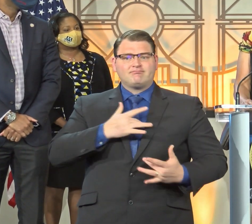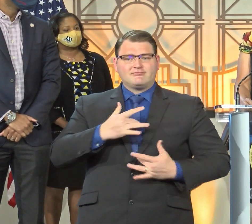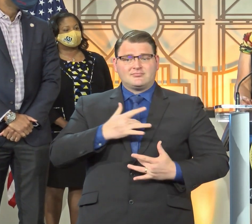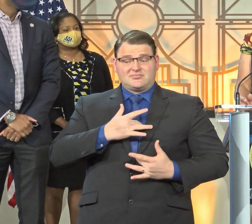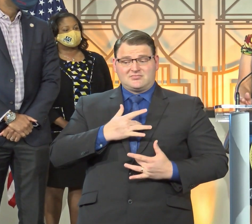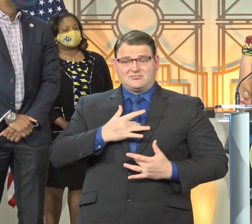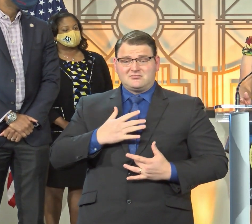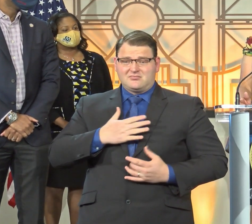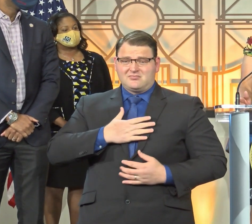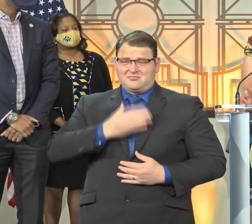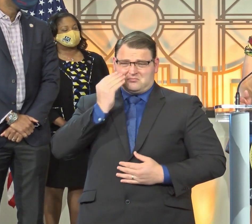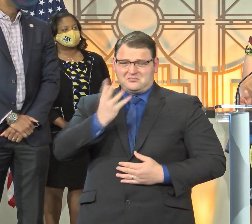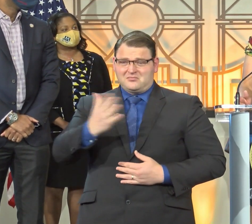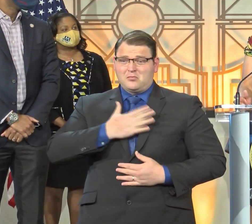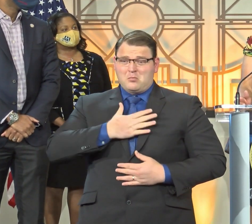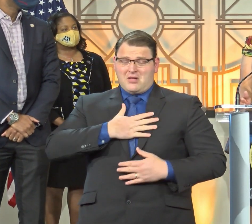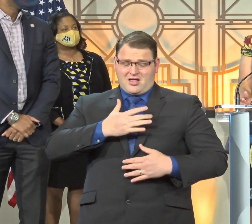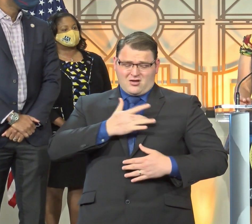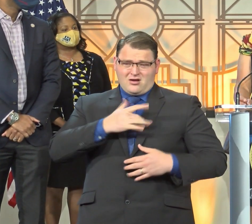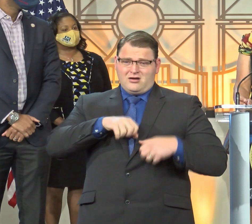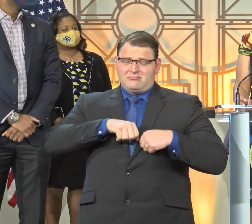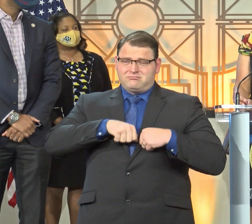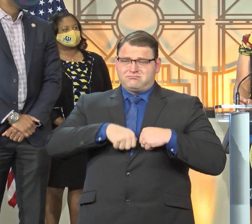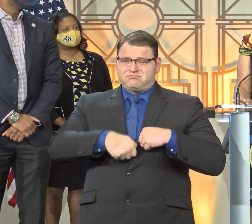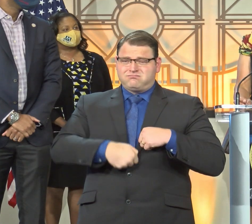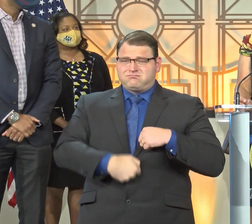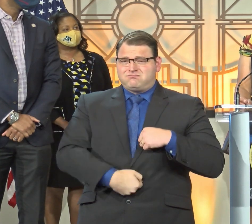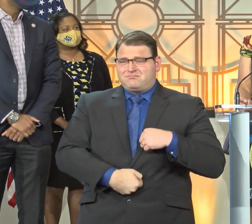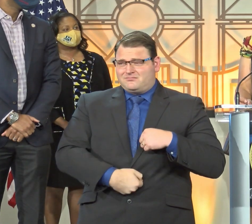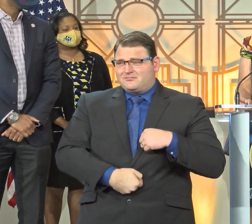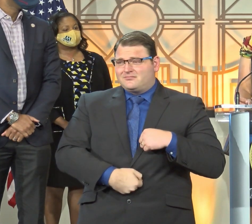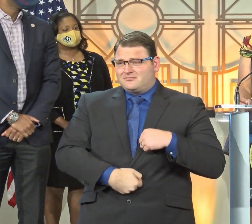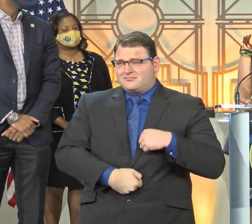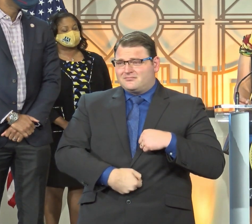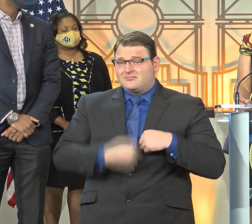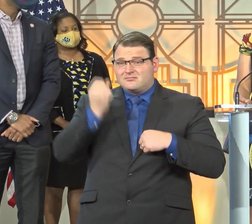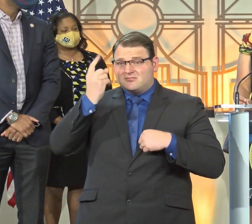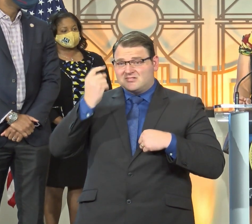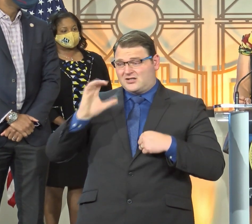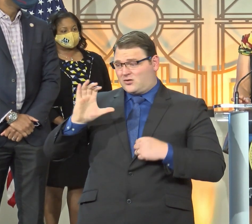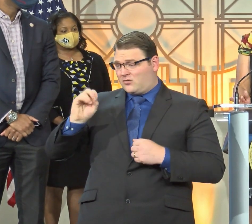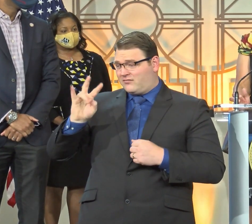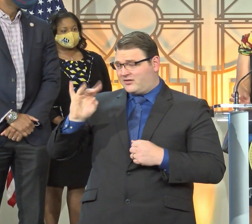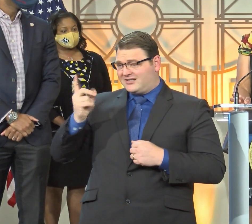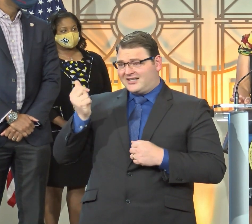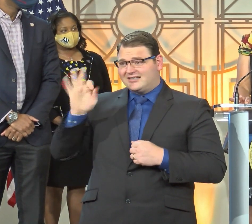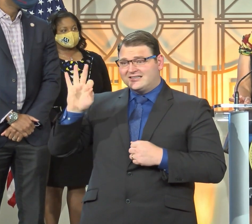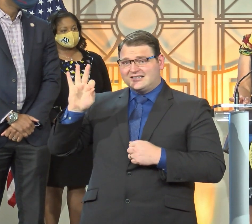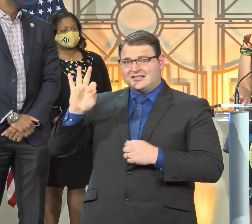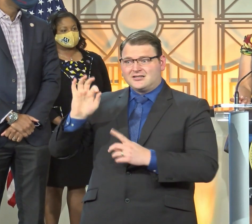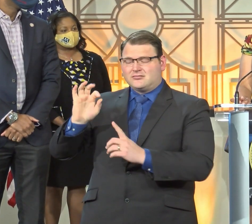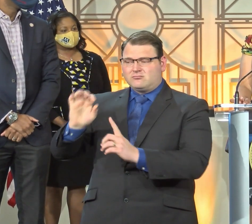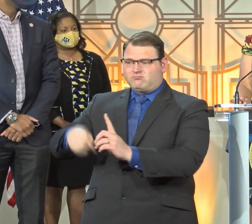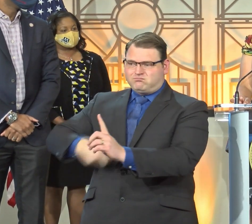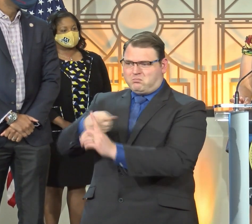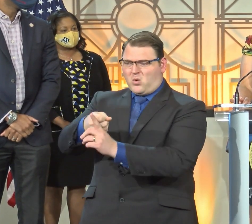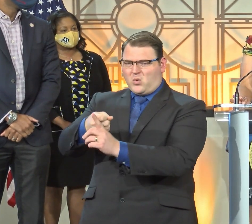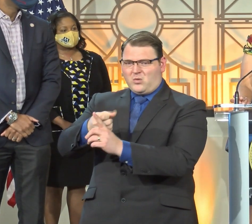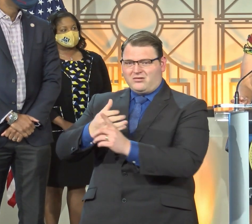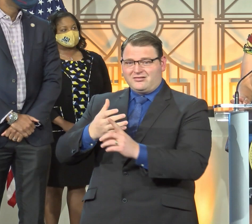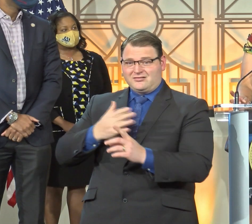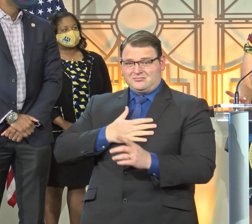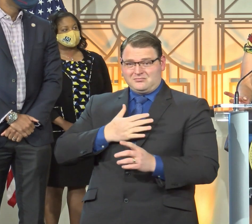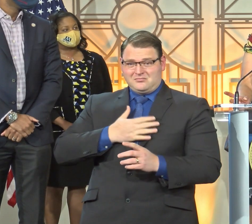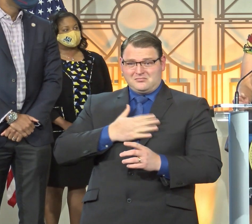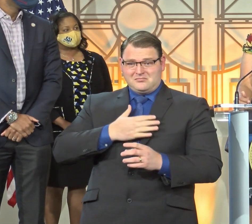COVID-19 has impacted the lives of my daughter and I deeply. Who knew that when I took my husband to the ER on March